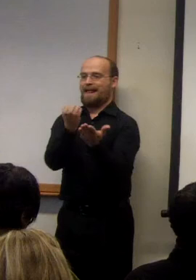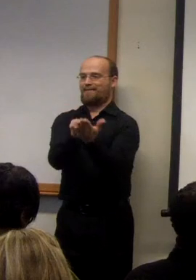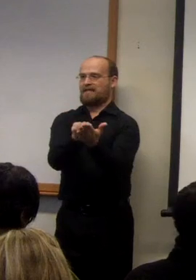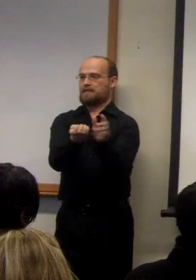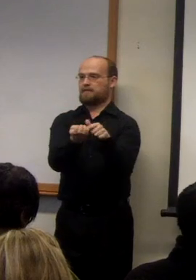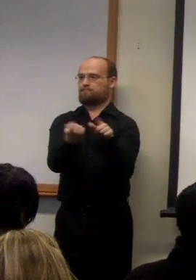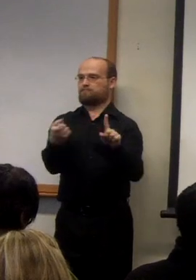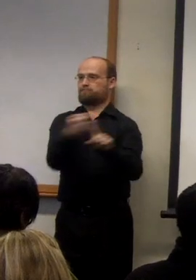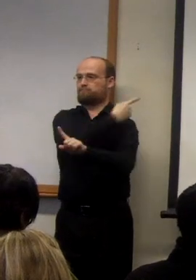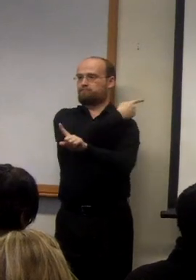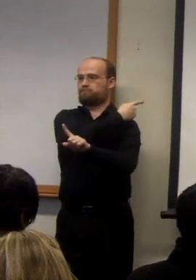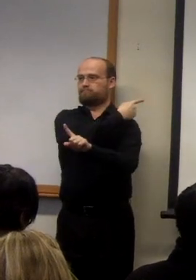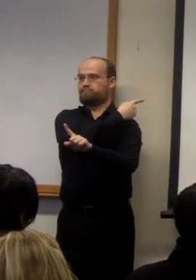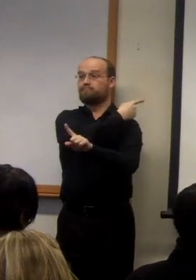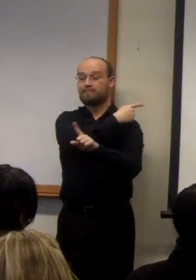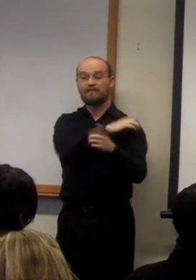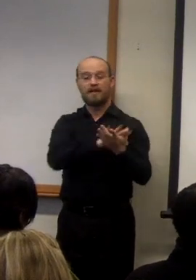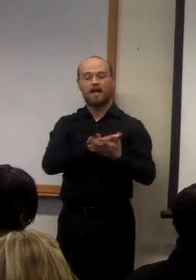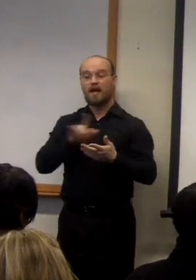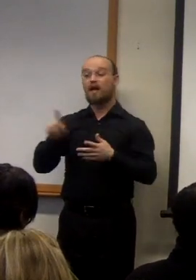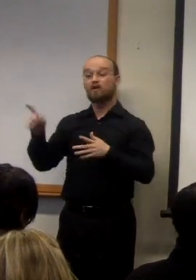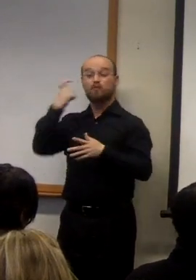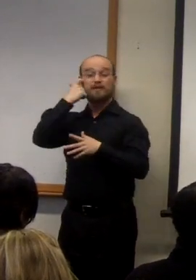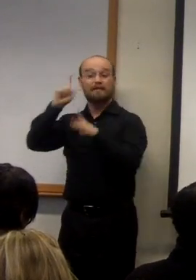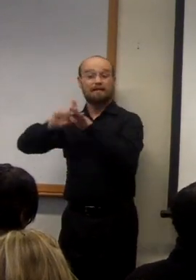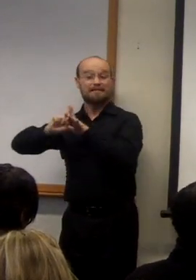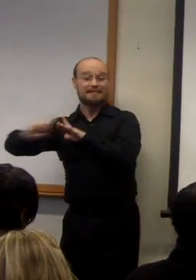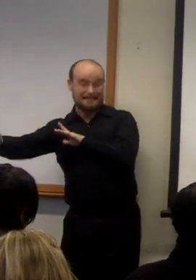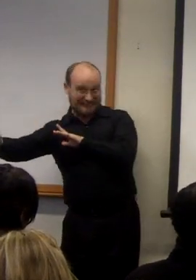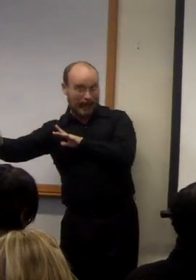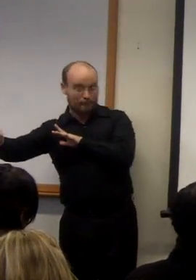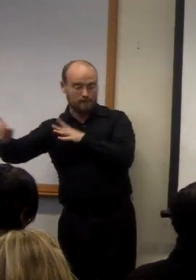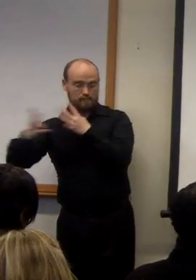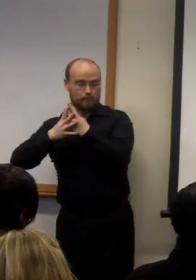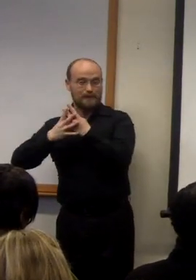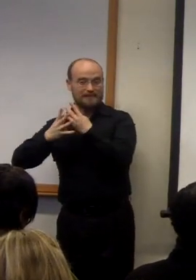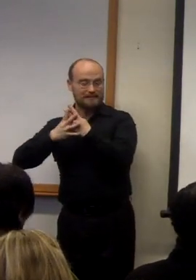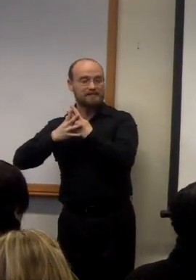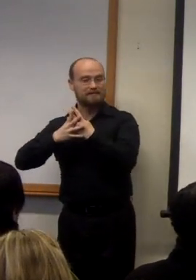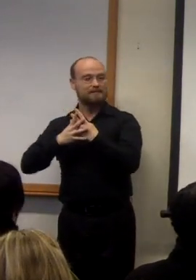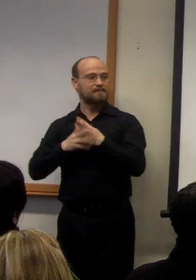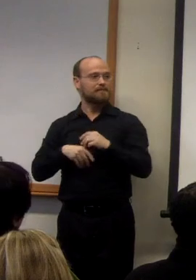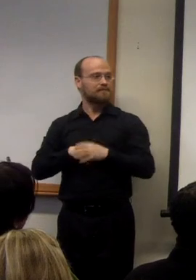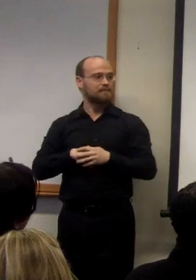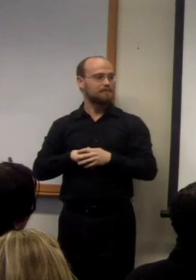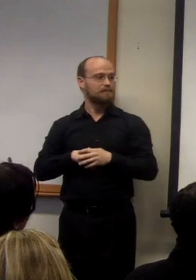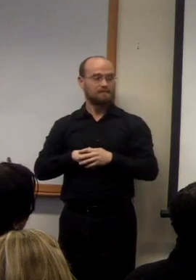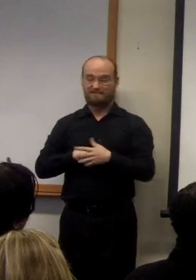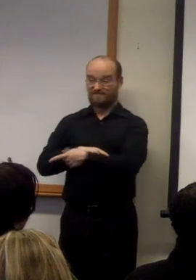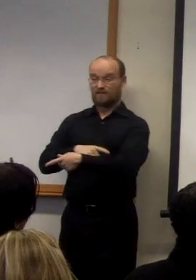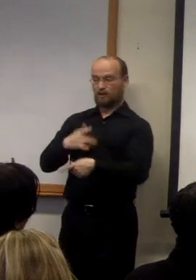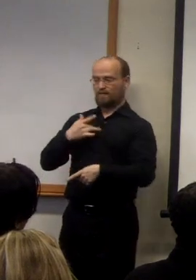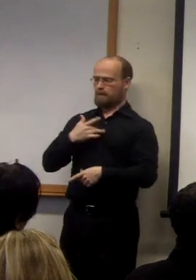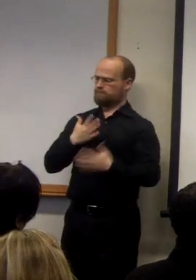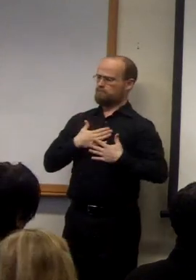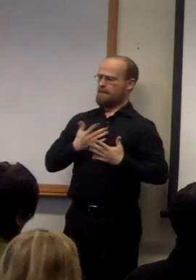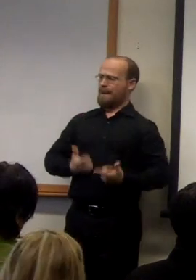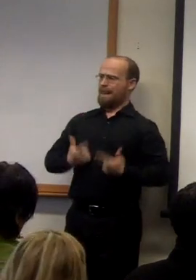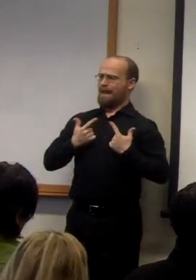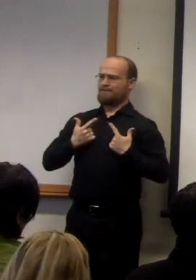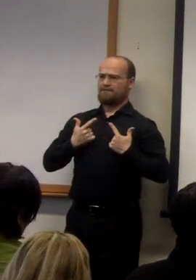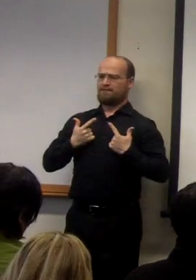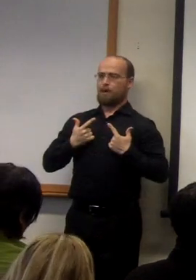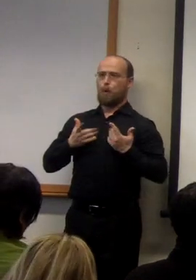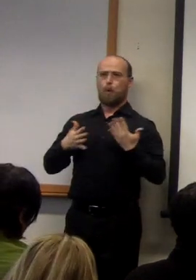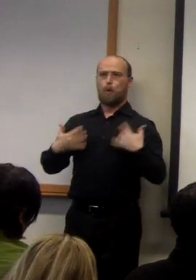from prison with the help of some of her comrades in order because she felt that her life was in danger as long as